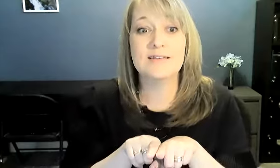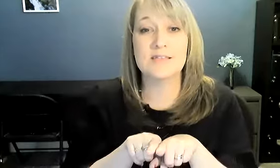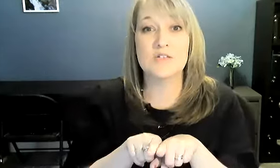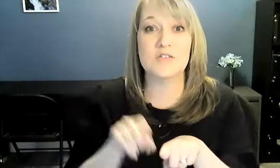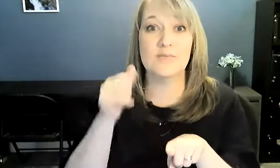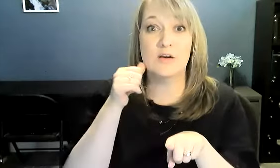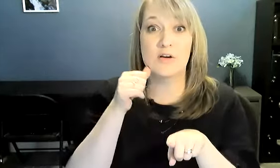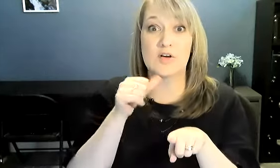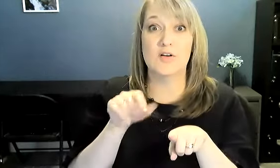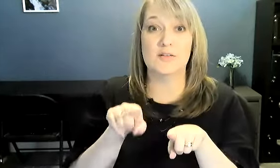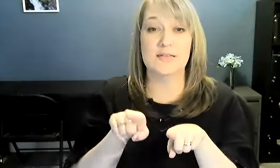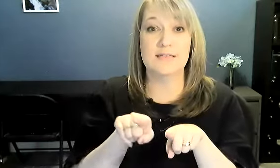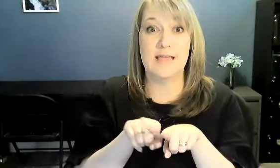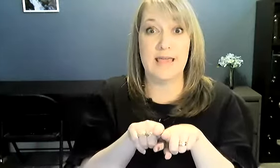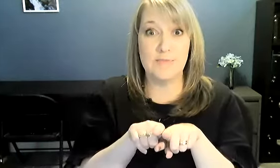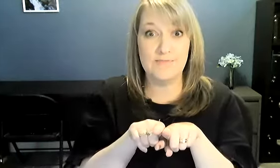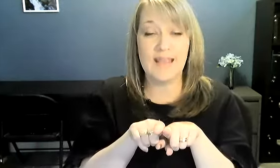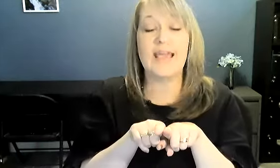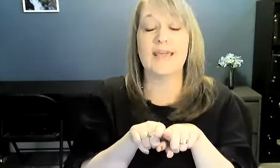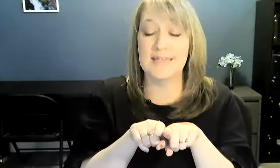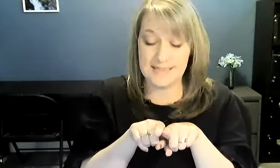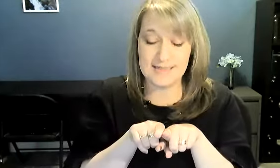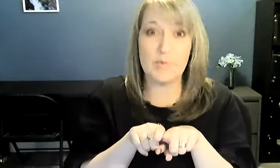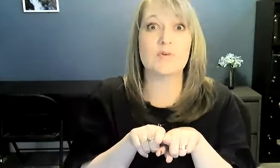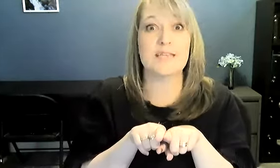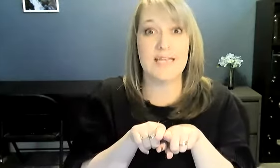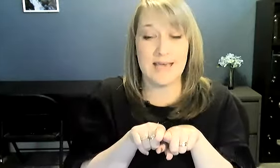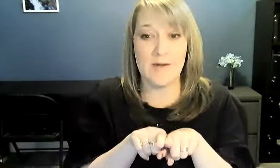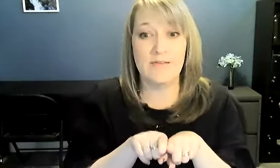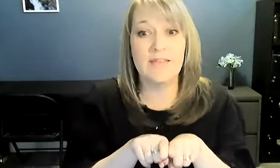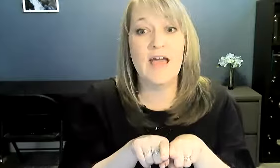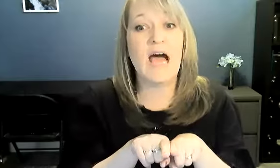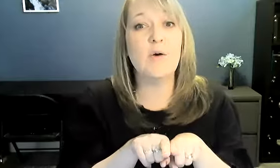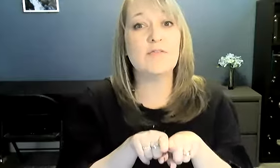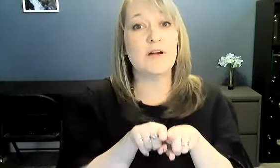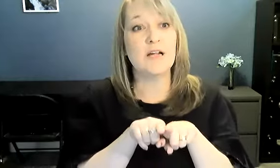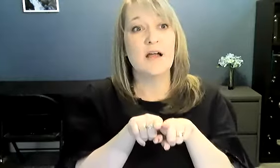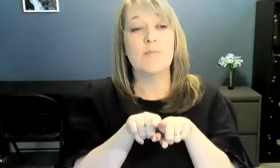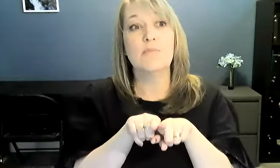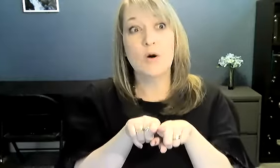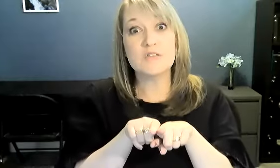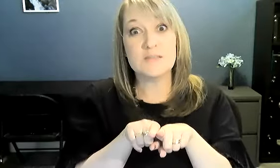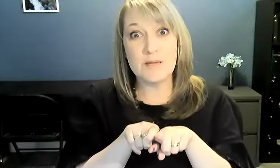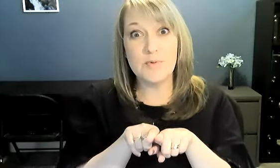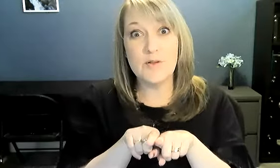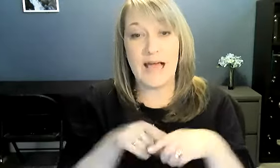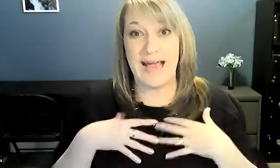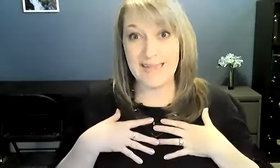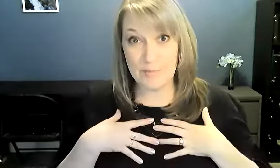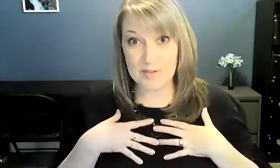Sister used to be girl same, and I still see people sign it that way. However, most people I